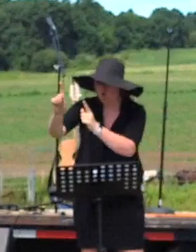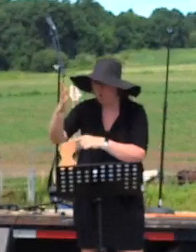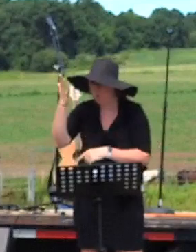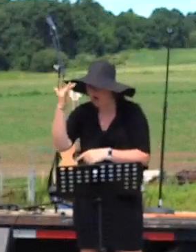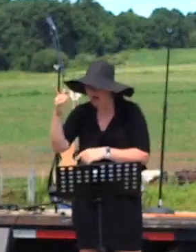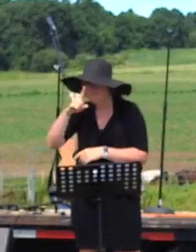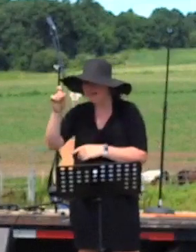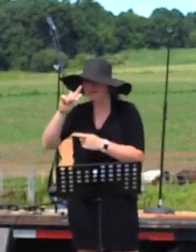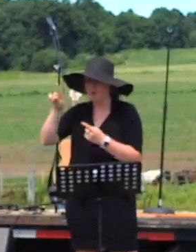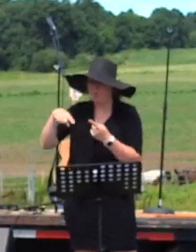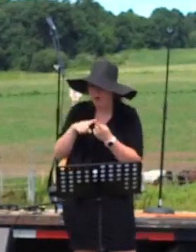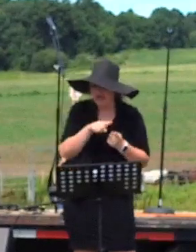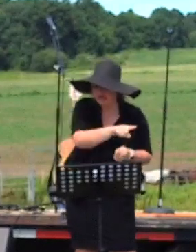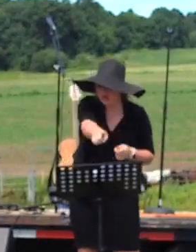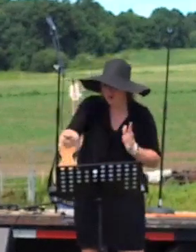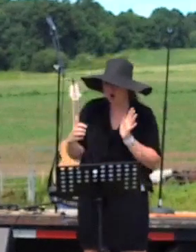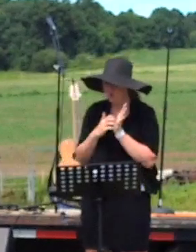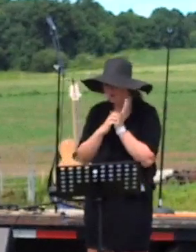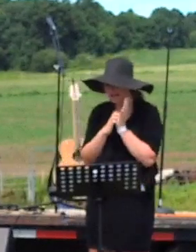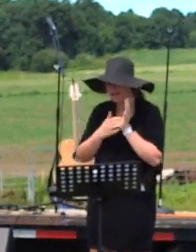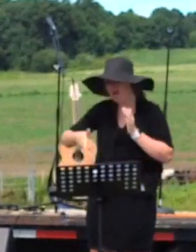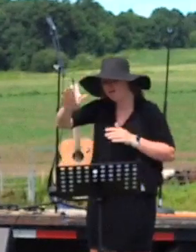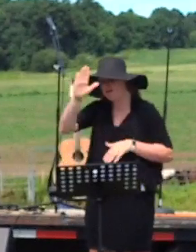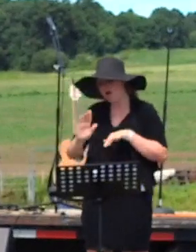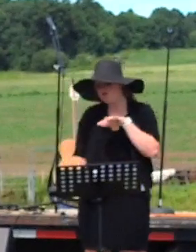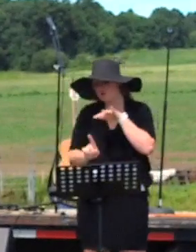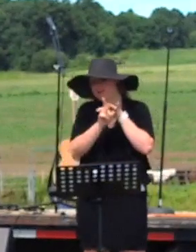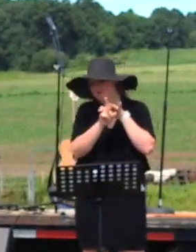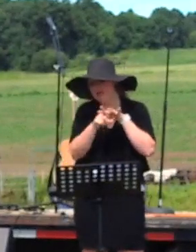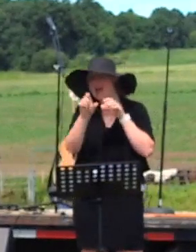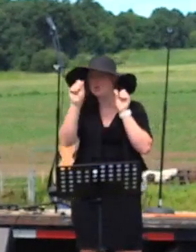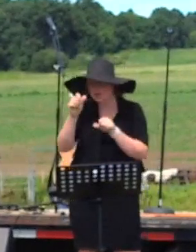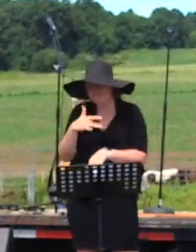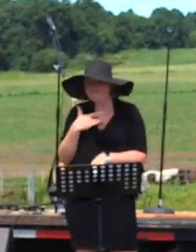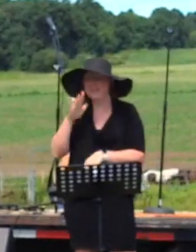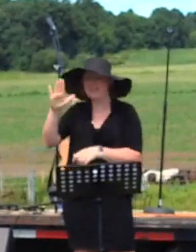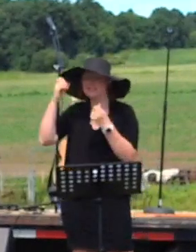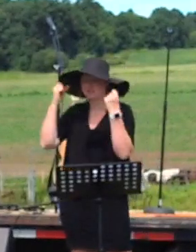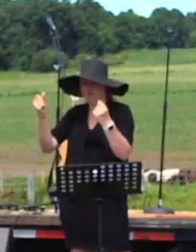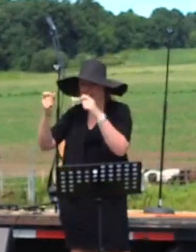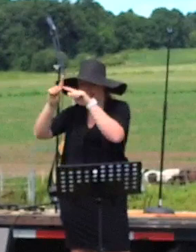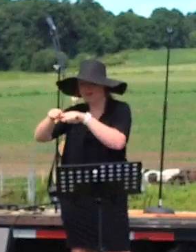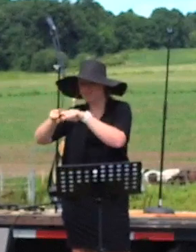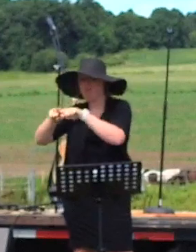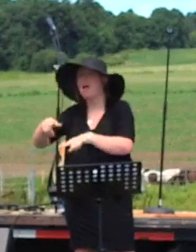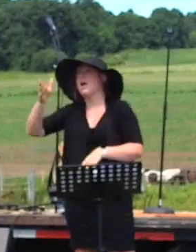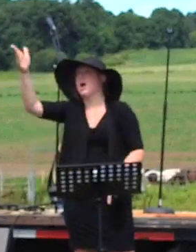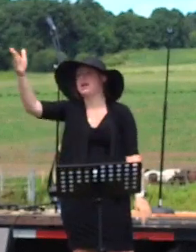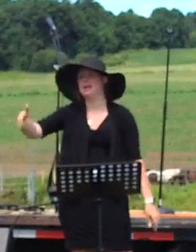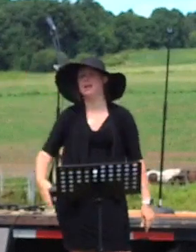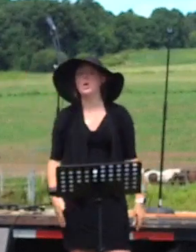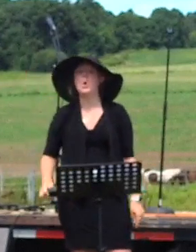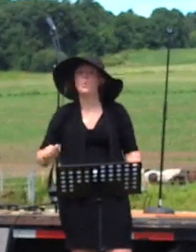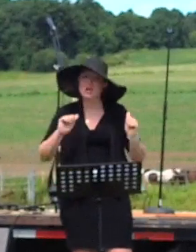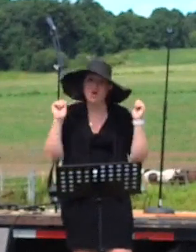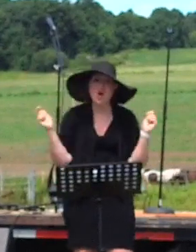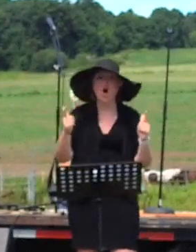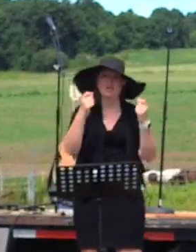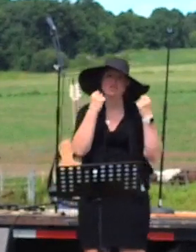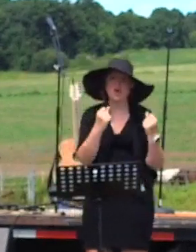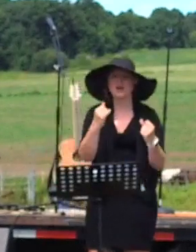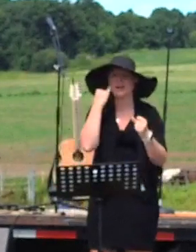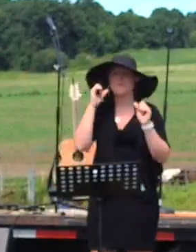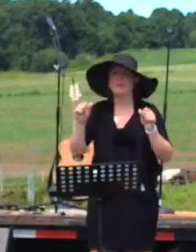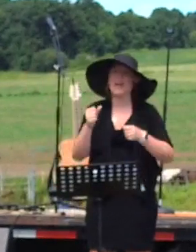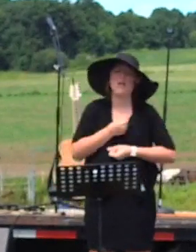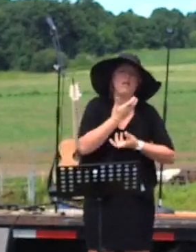am strong." We are all stronger when we can share our weaknesses. Have you